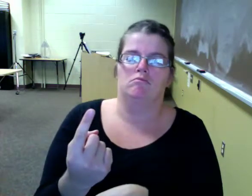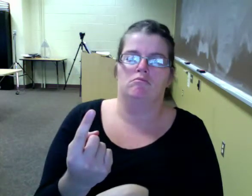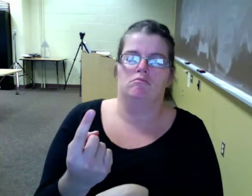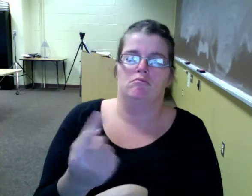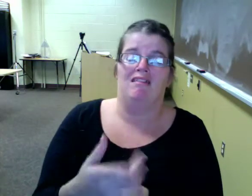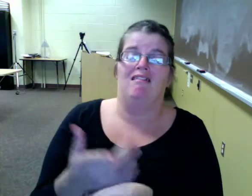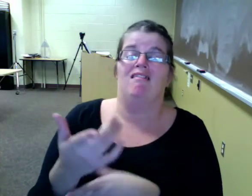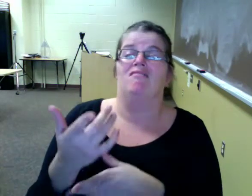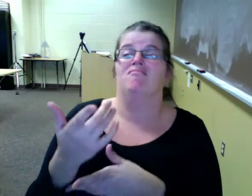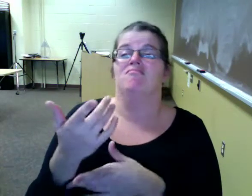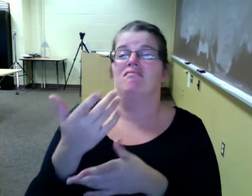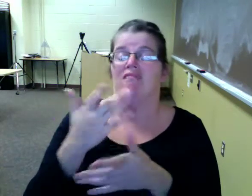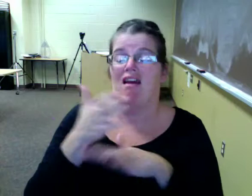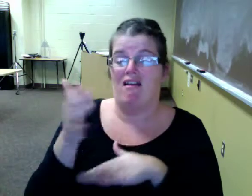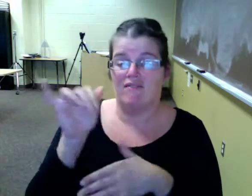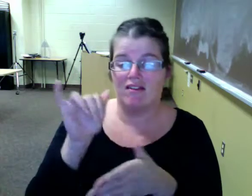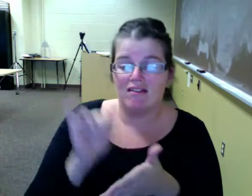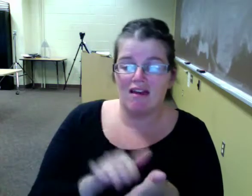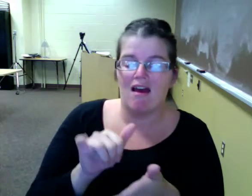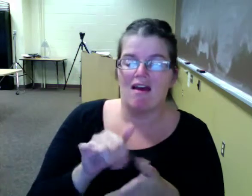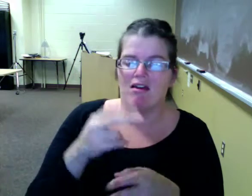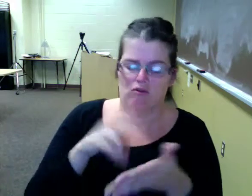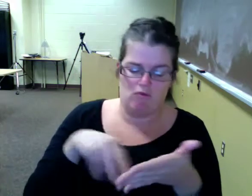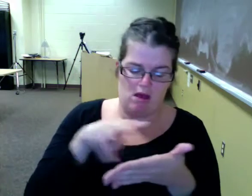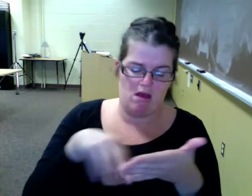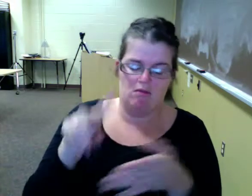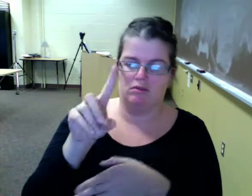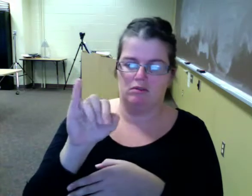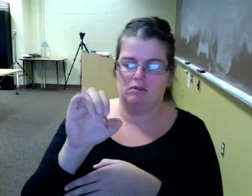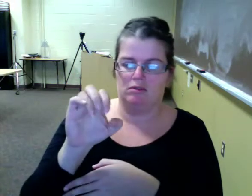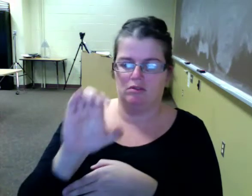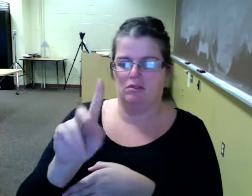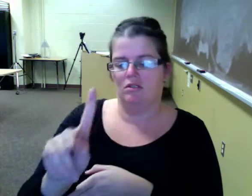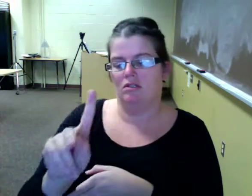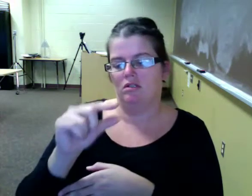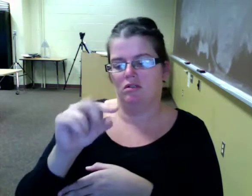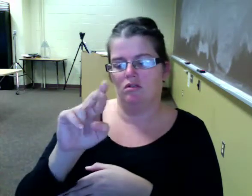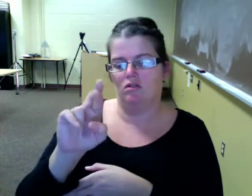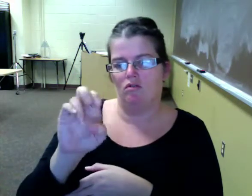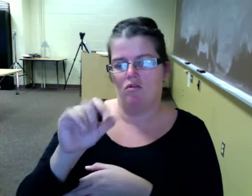Then he read about Dick Gregory. Dick Gregory was into dieting.